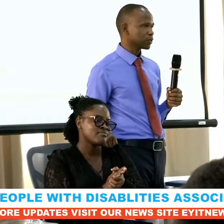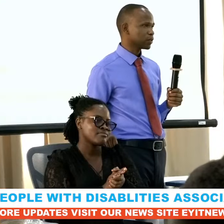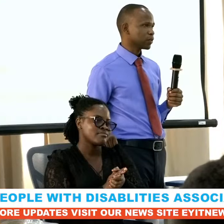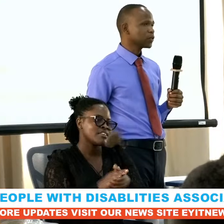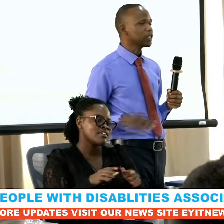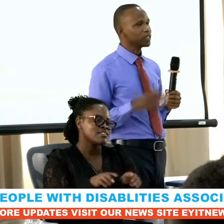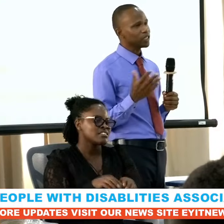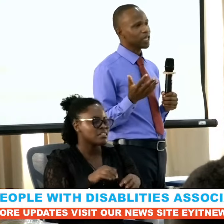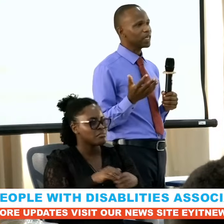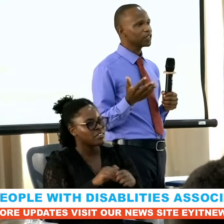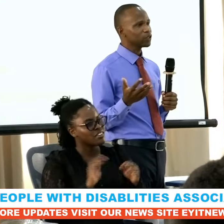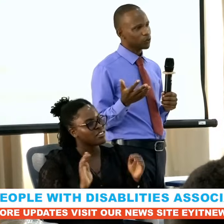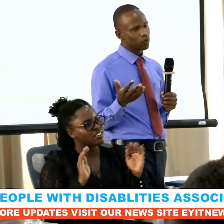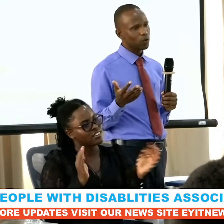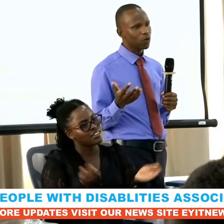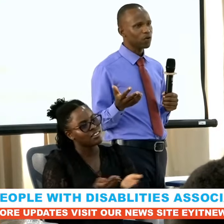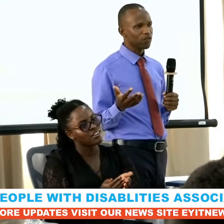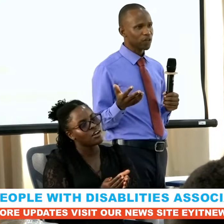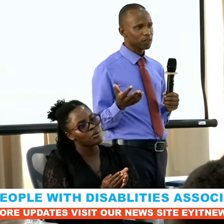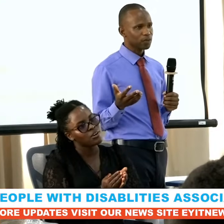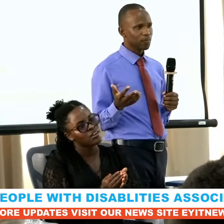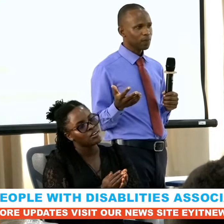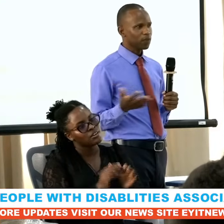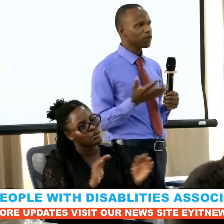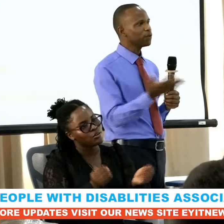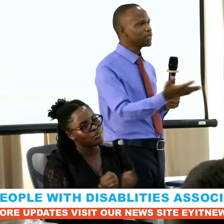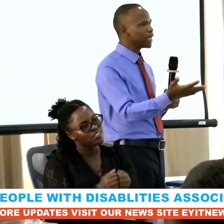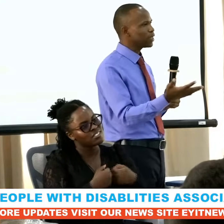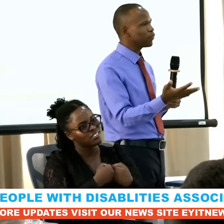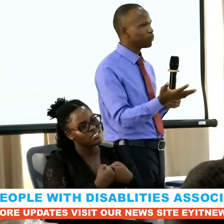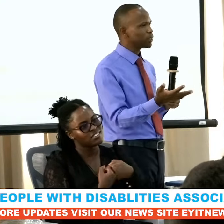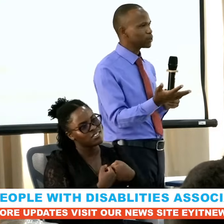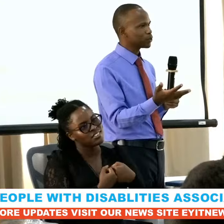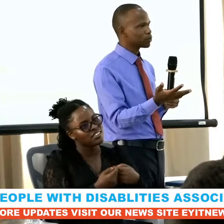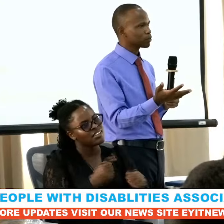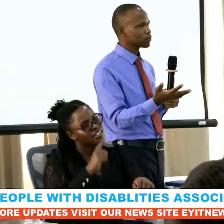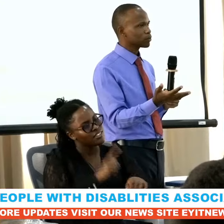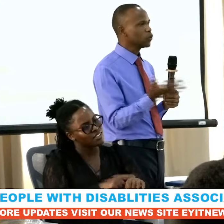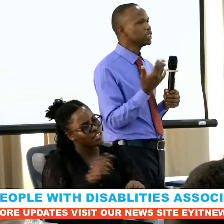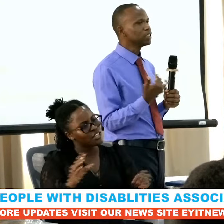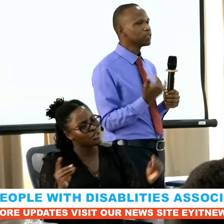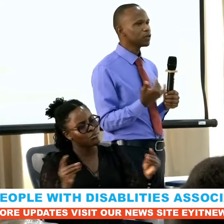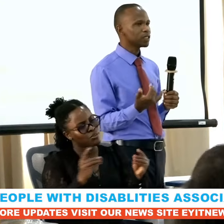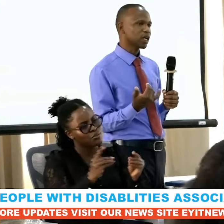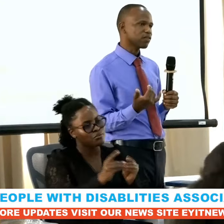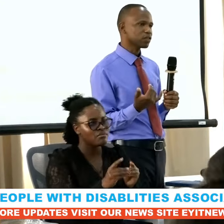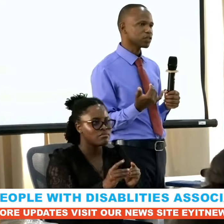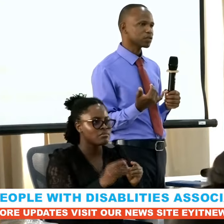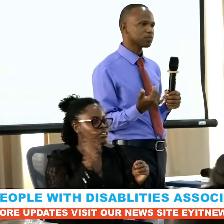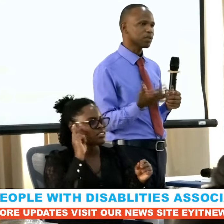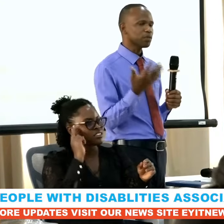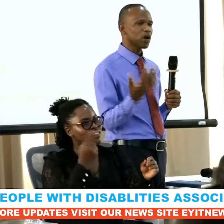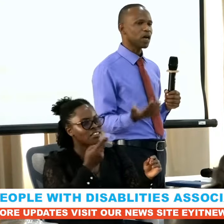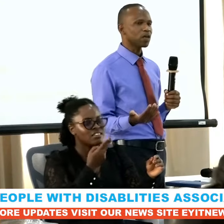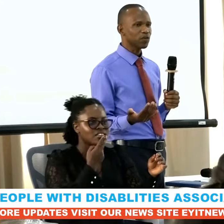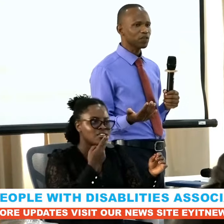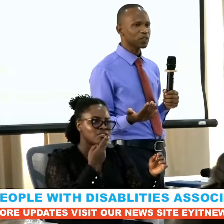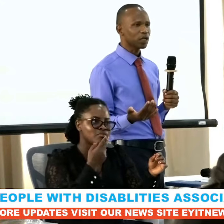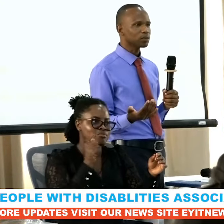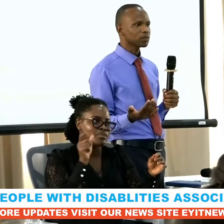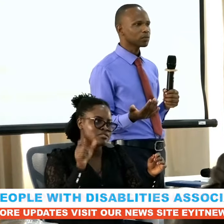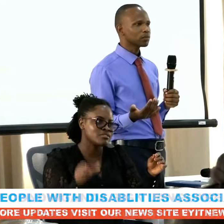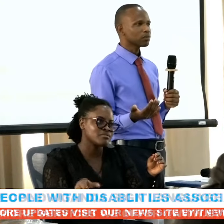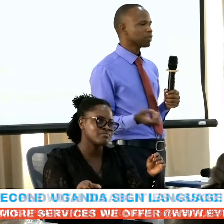communities. So it's a challenge to all of us. If you meet a deaf person who needs your service, maybe you are an